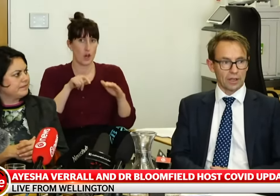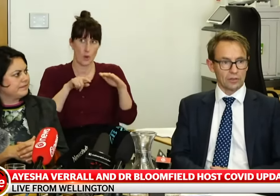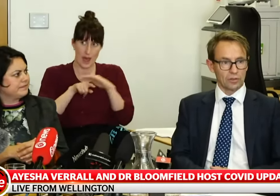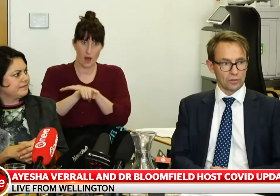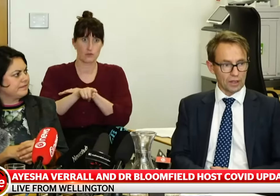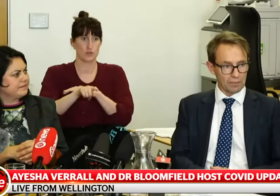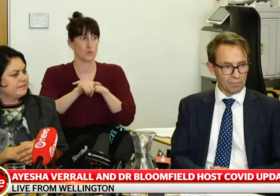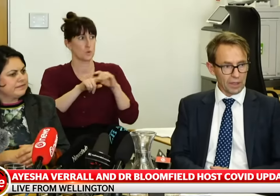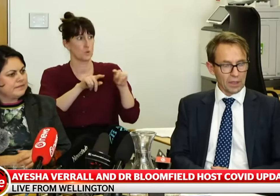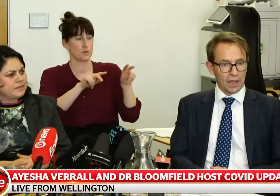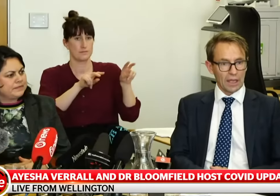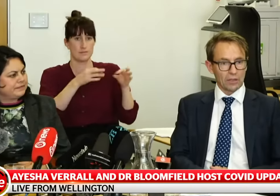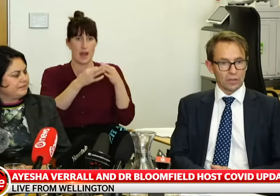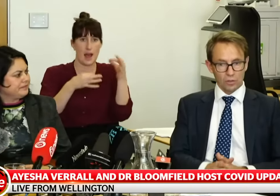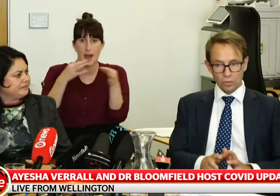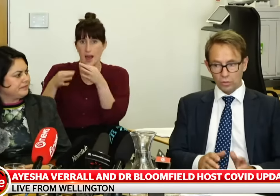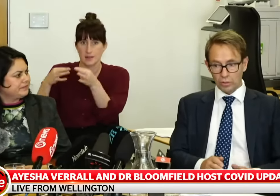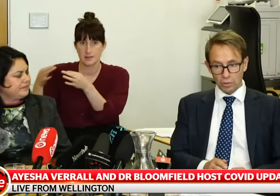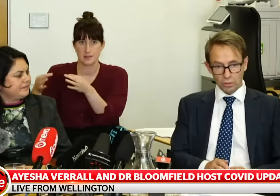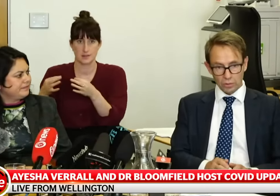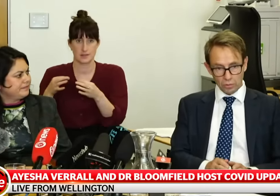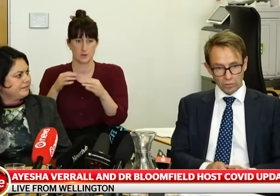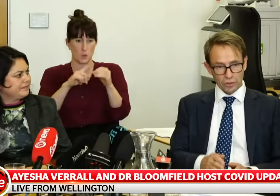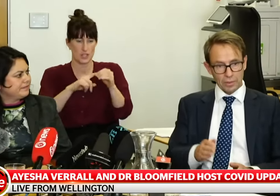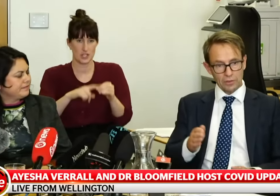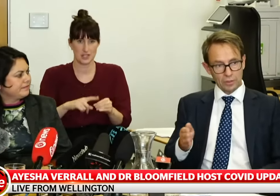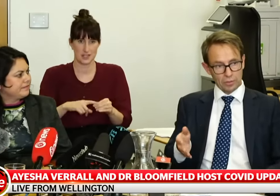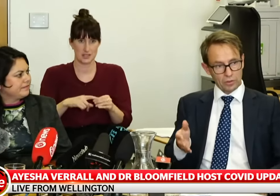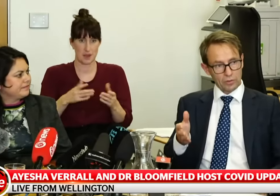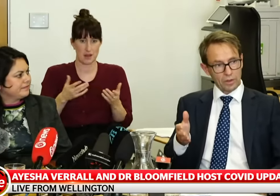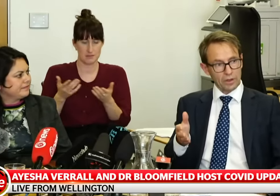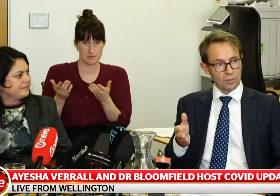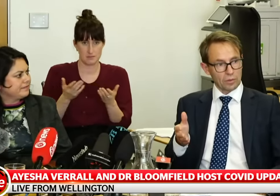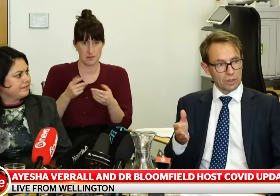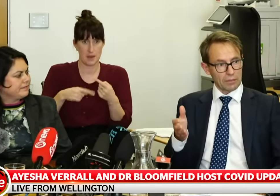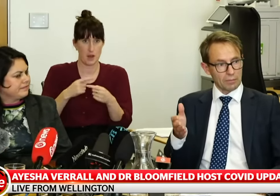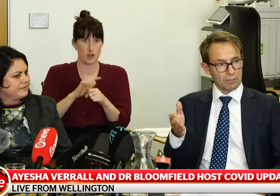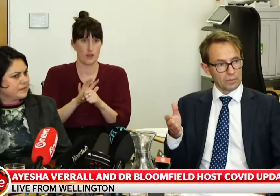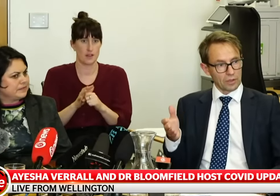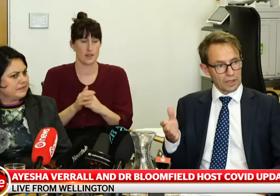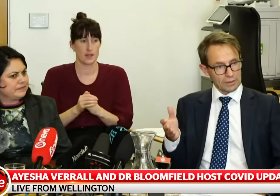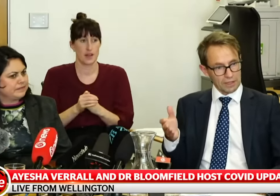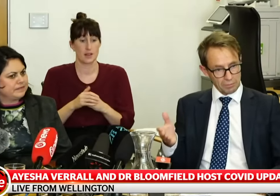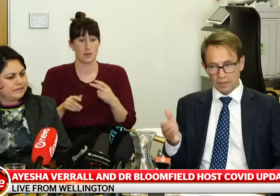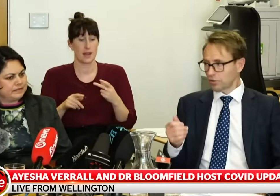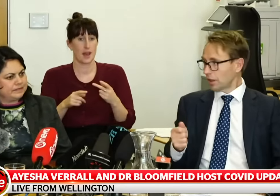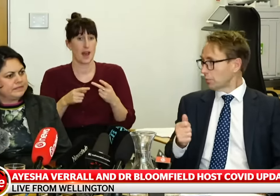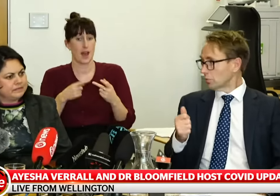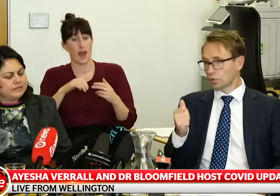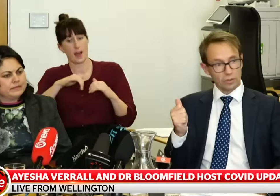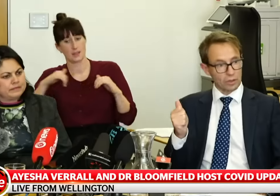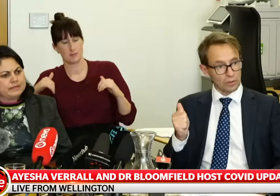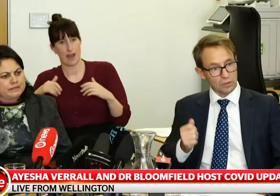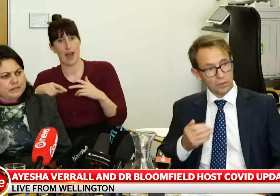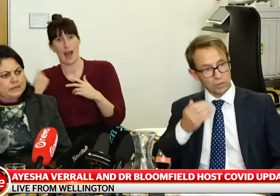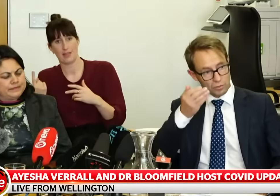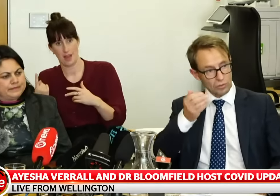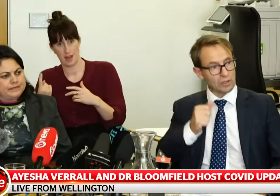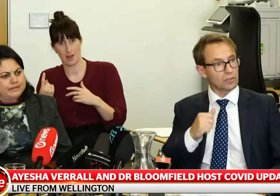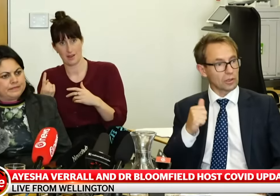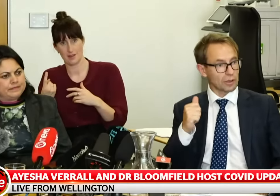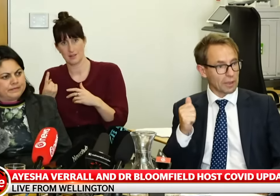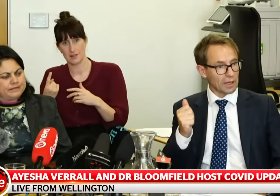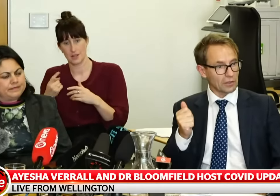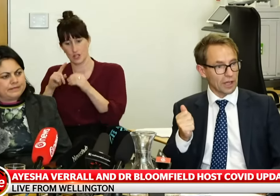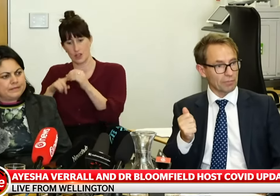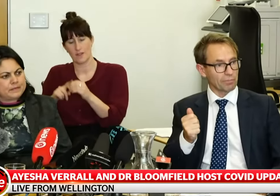prevalence survey, and there will also be a separate survey that will get blood samples to look at this issue that was